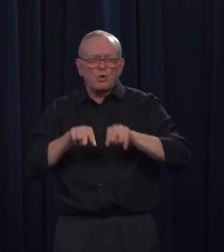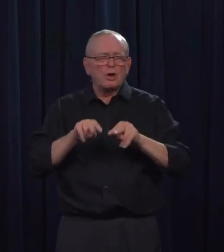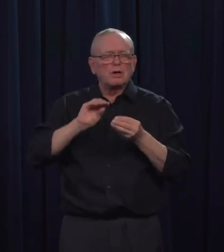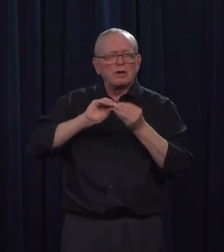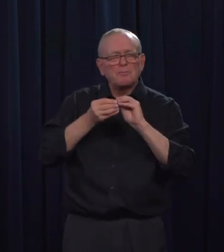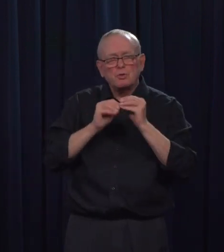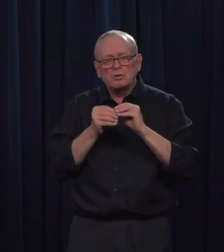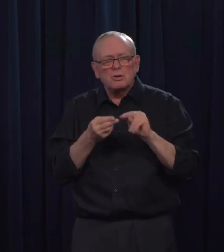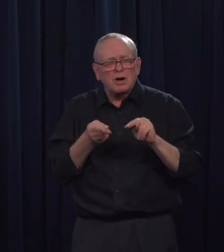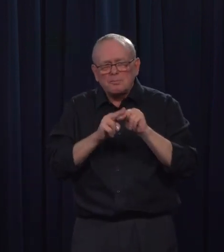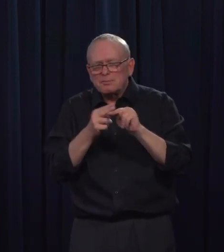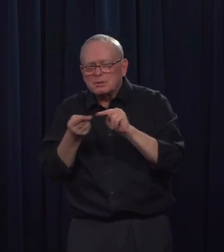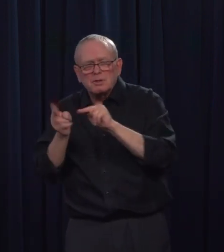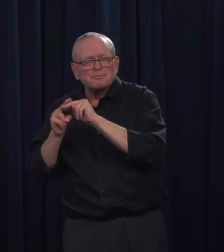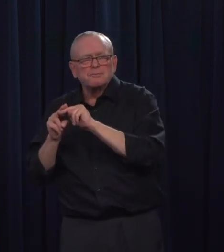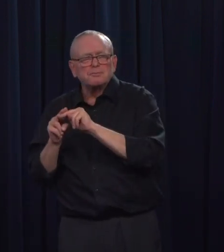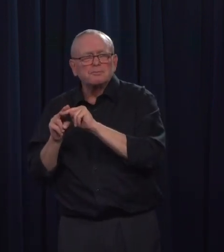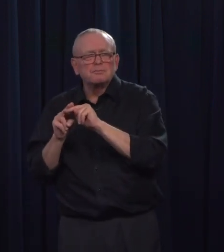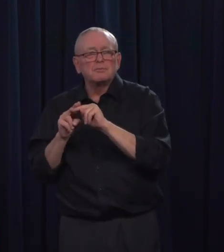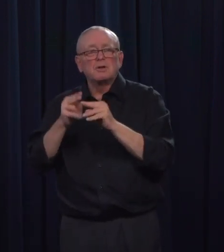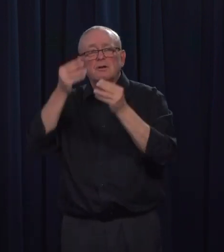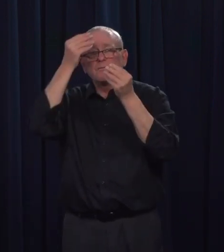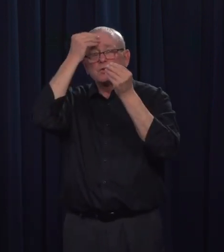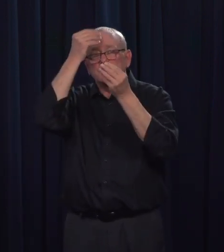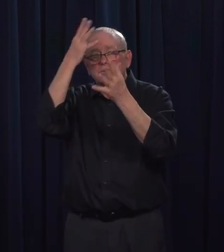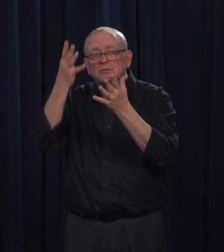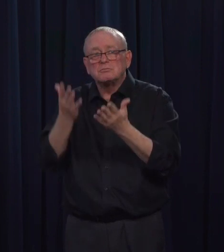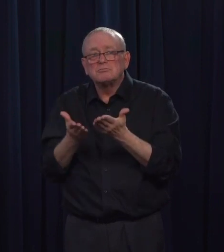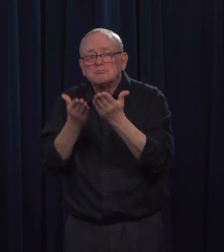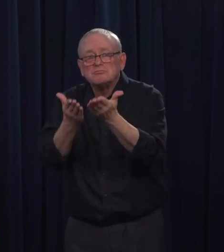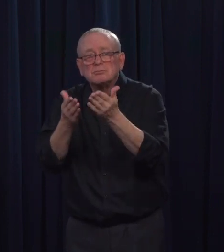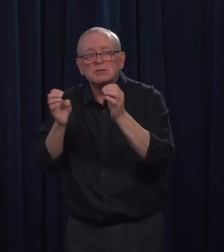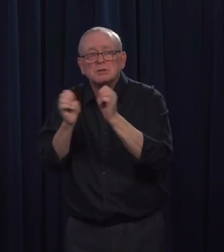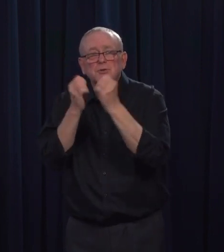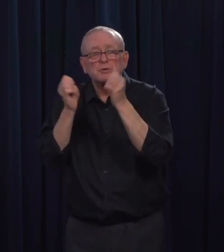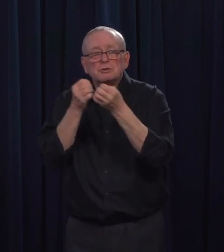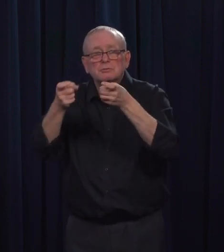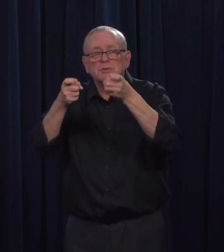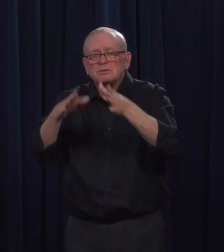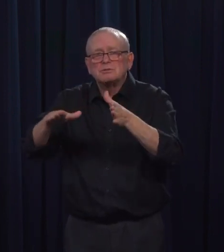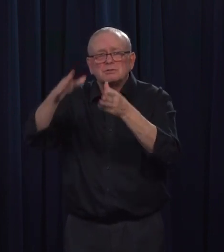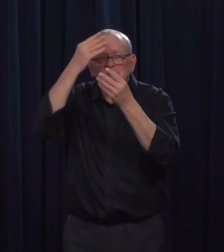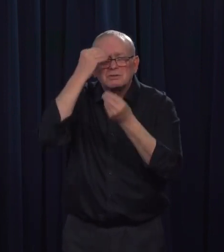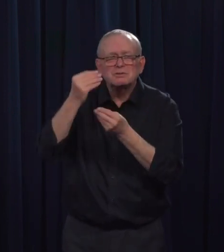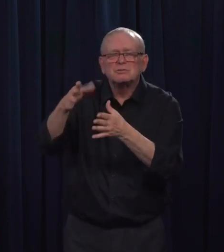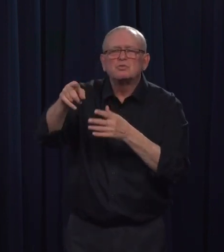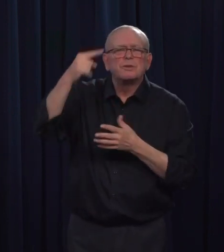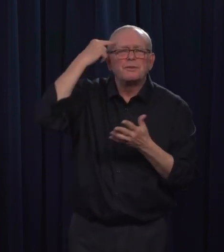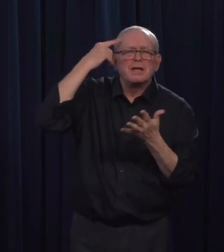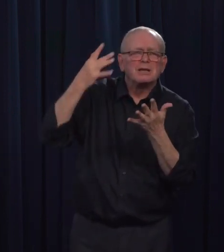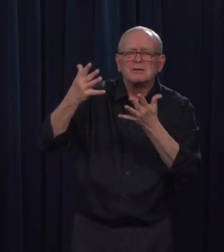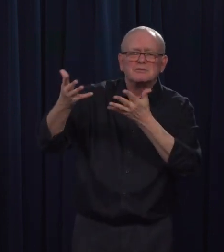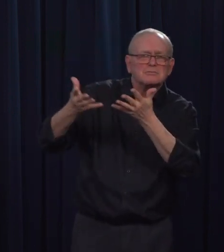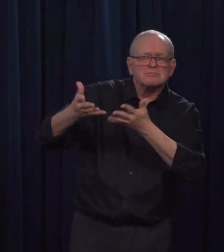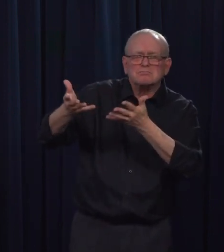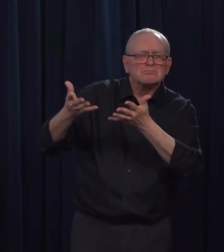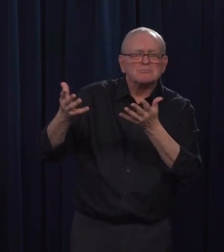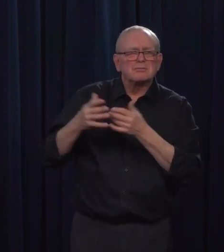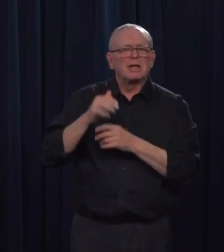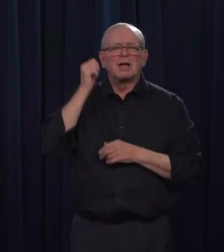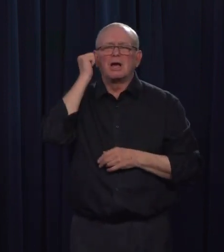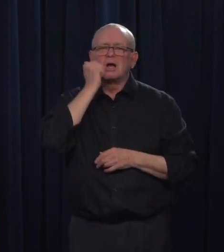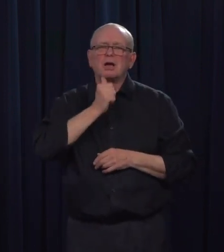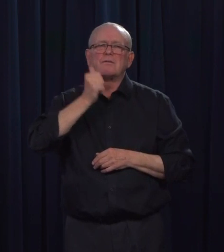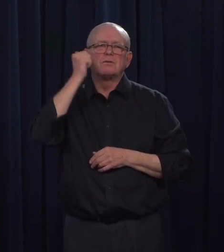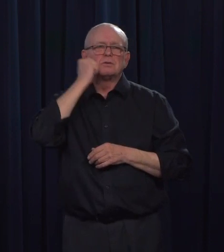with respect to the 50 limit, that's something, again, that we're looking at. We're looking at other provinces. As you likely know, different provinces have